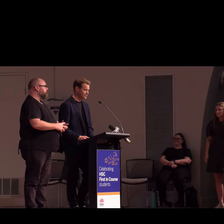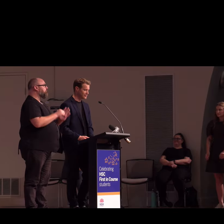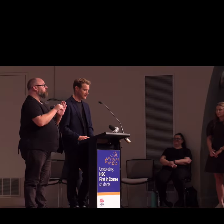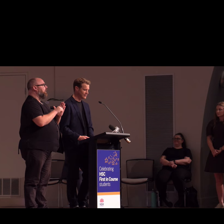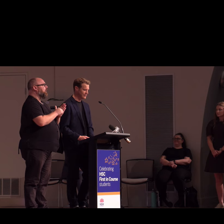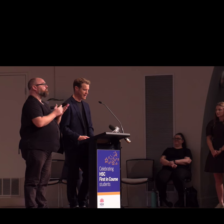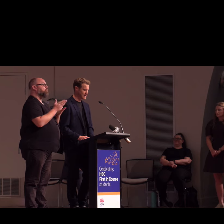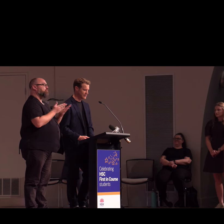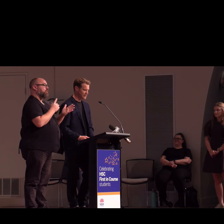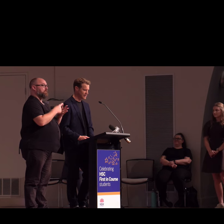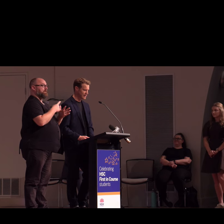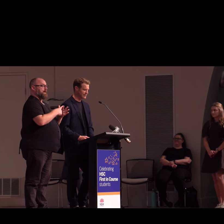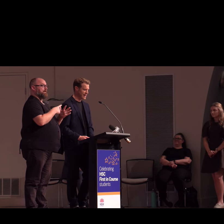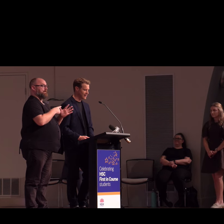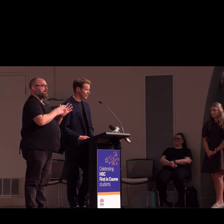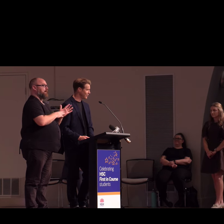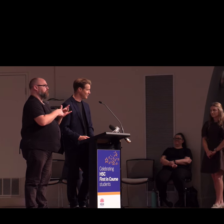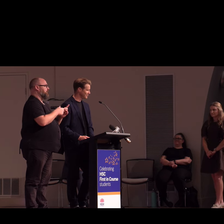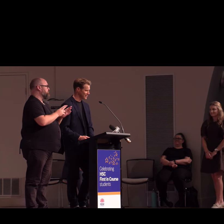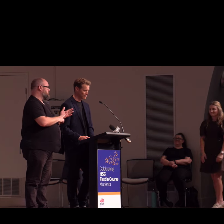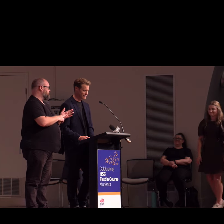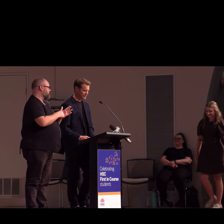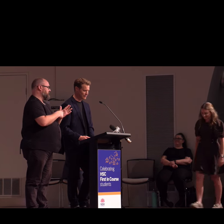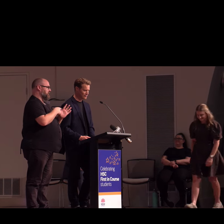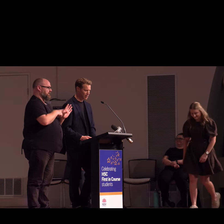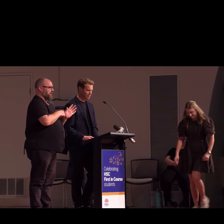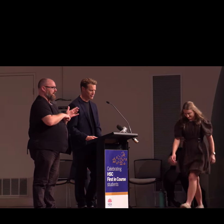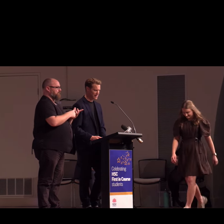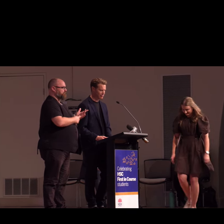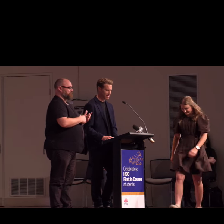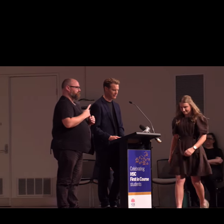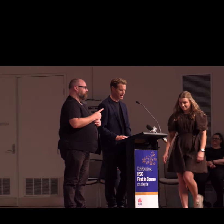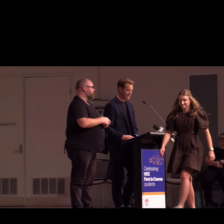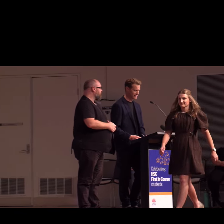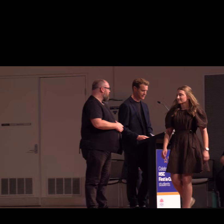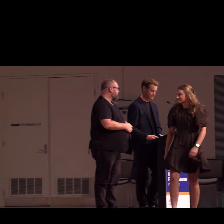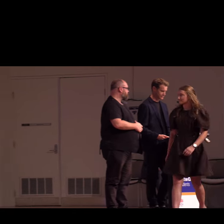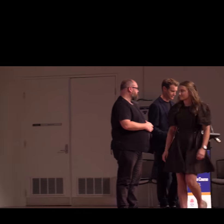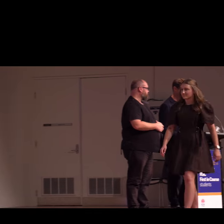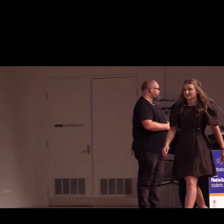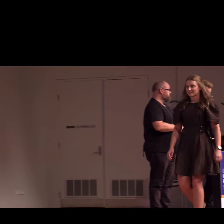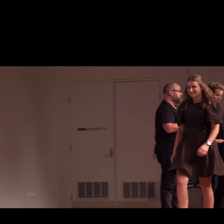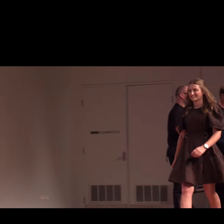Financial Services Examination, Taylor Earle, One School Global, New South Wales, Maitland.